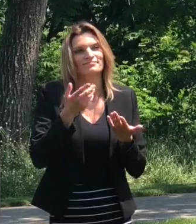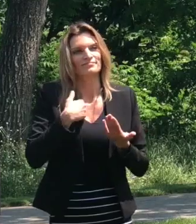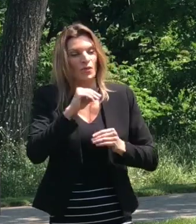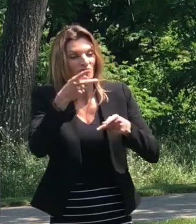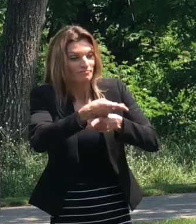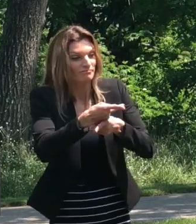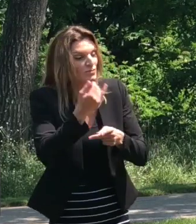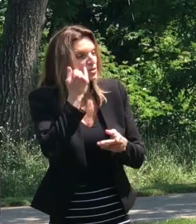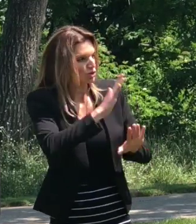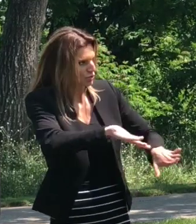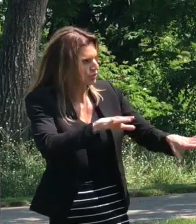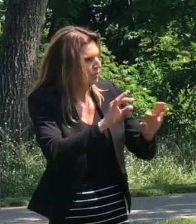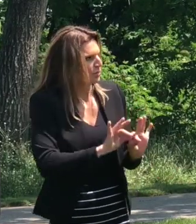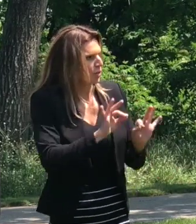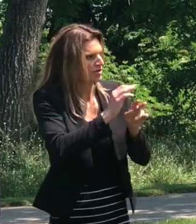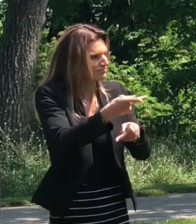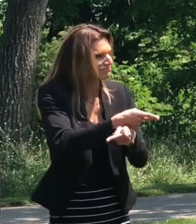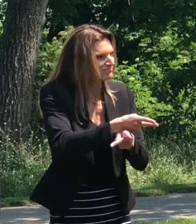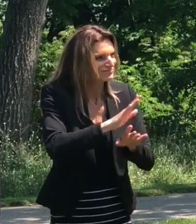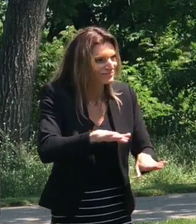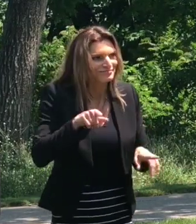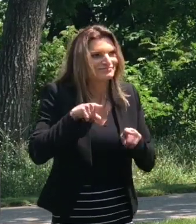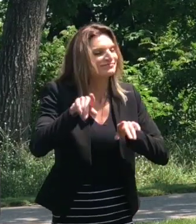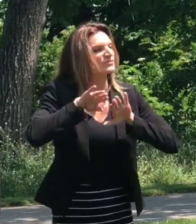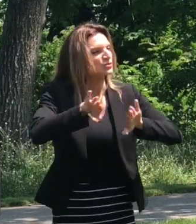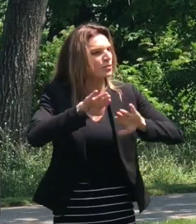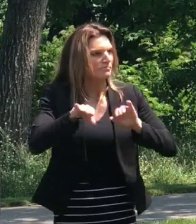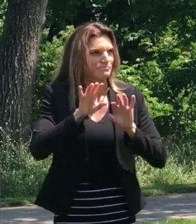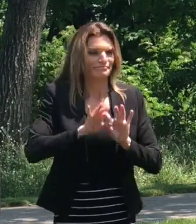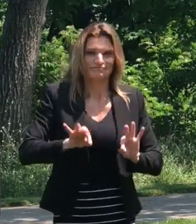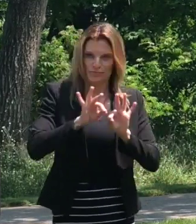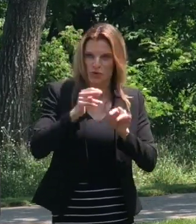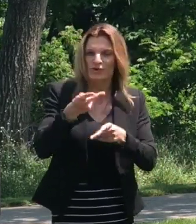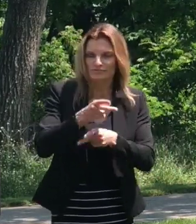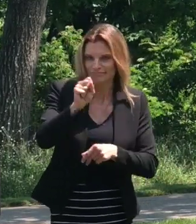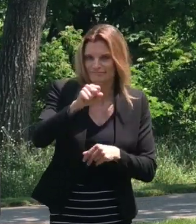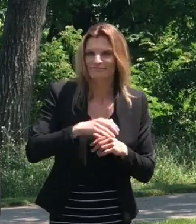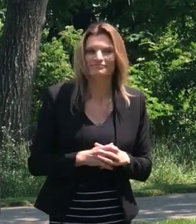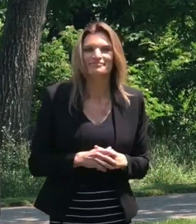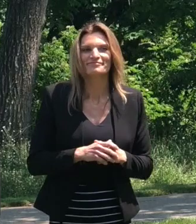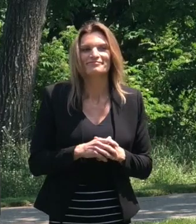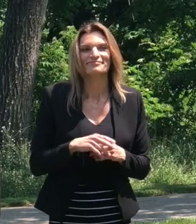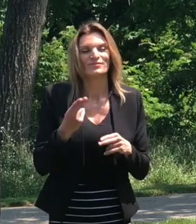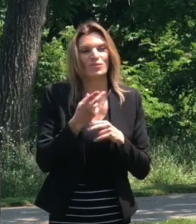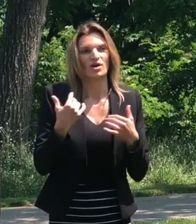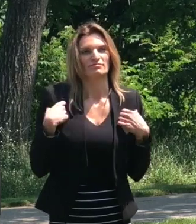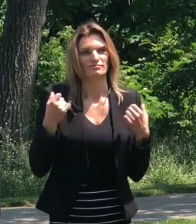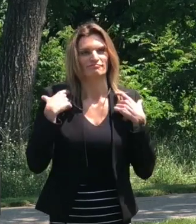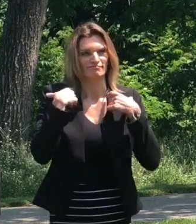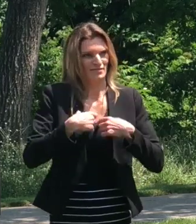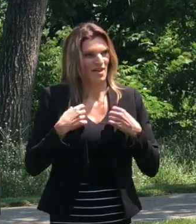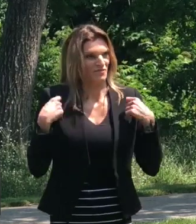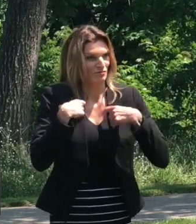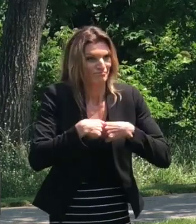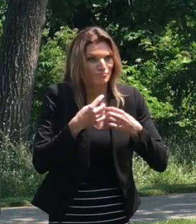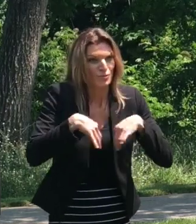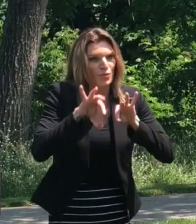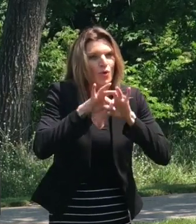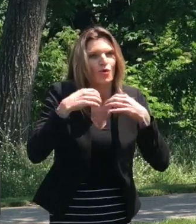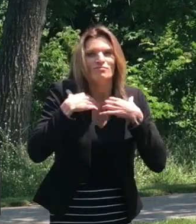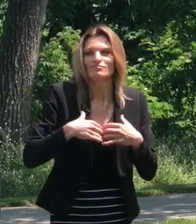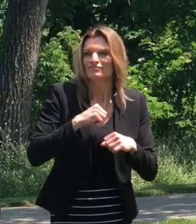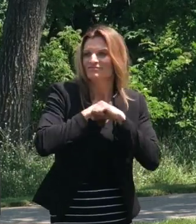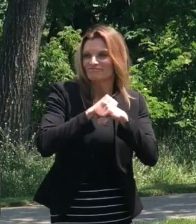supervision for young folks, especially. But I think we need to wear our life vests. We need to take care of one